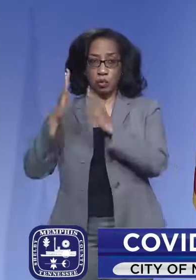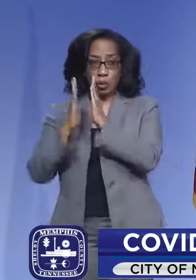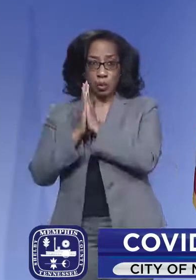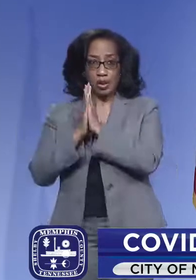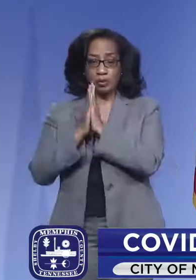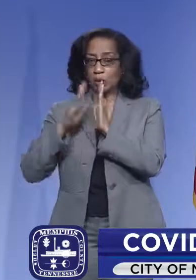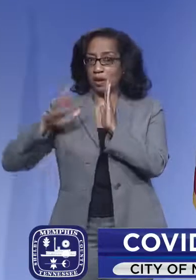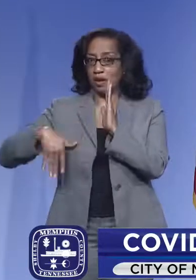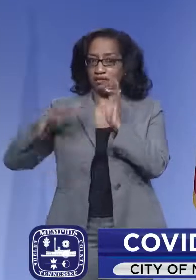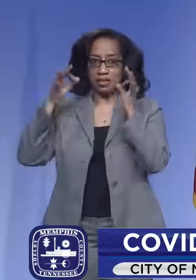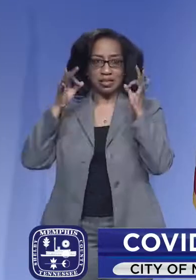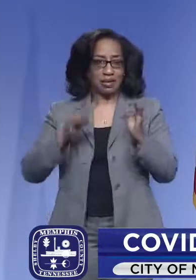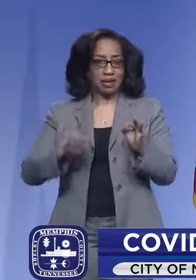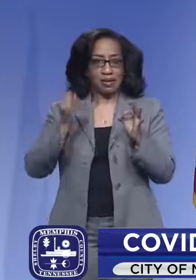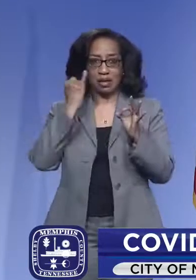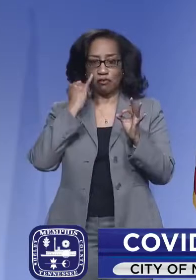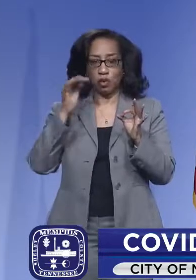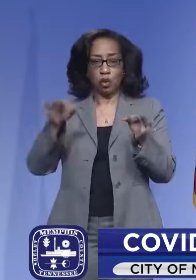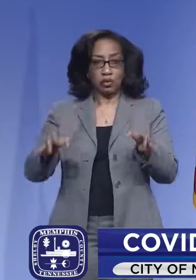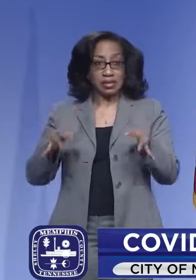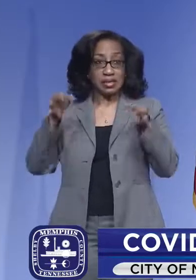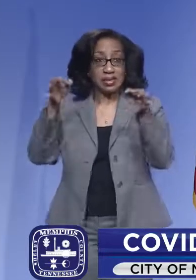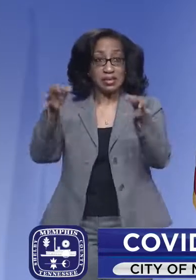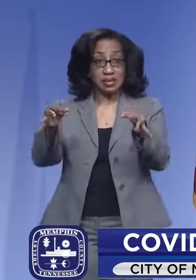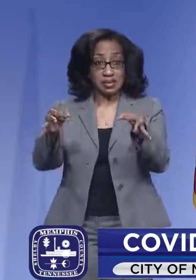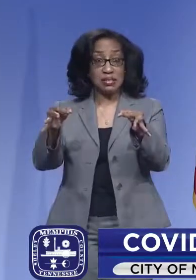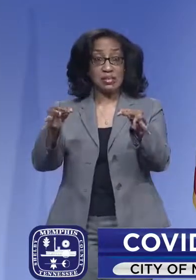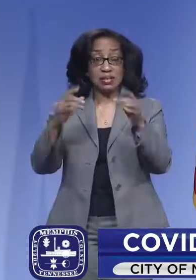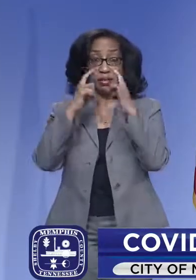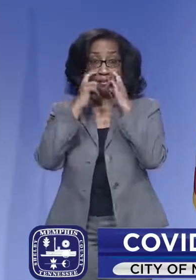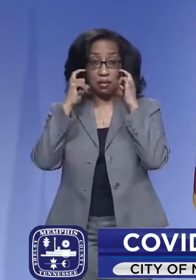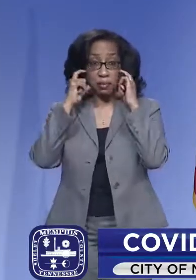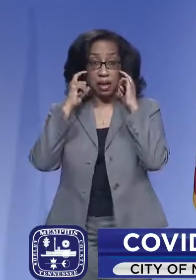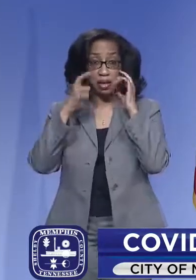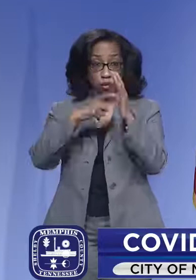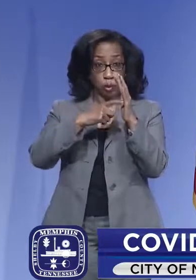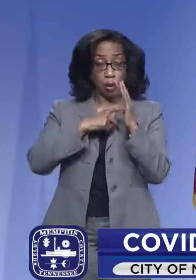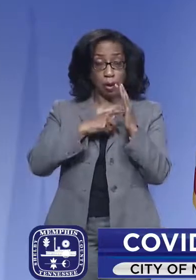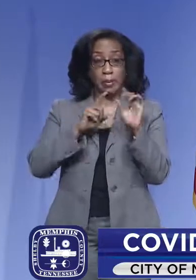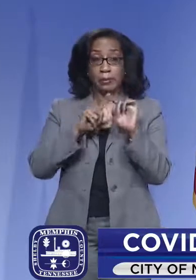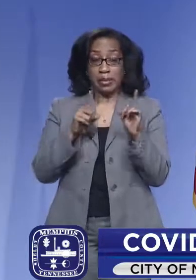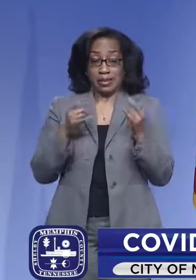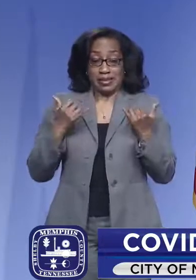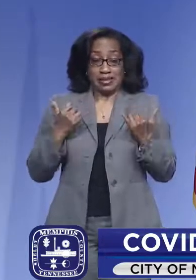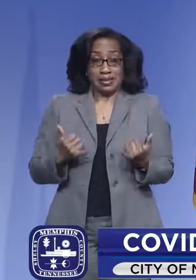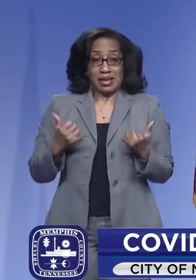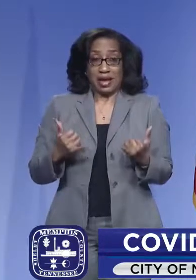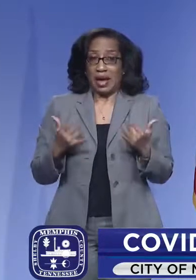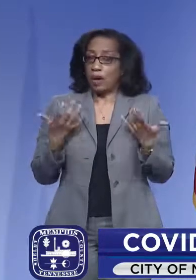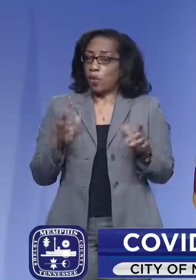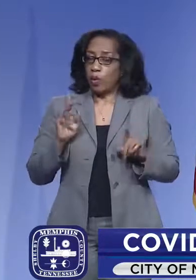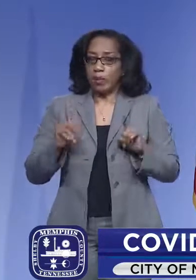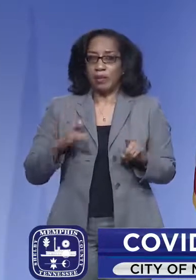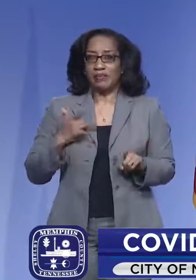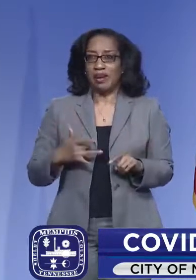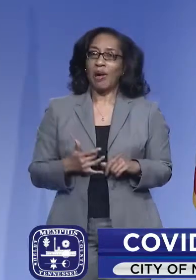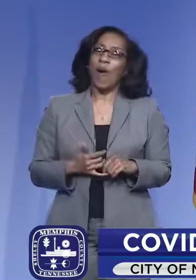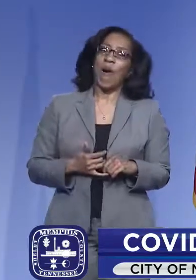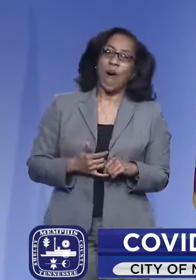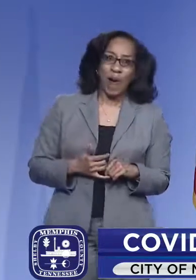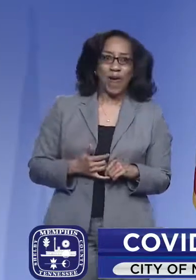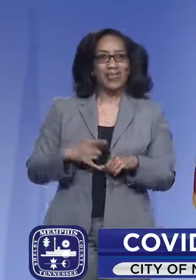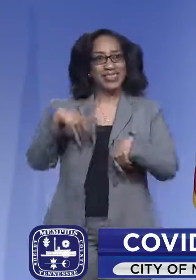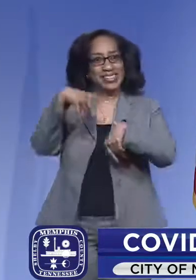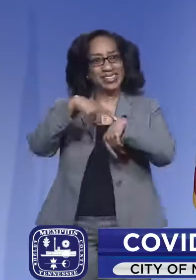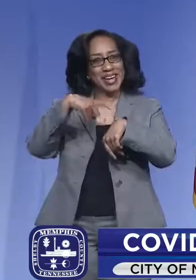yet about whether we will extend that beyond that date. I'm saying as of today, I don't want folks to get encouraged that we would be taking the